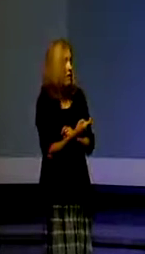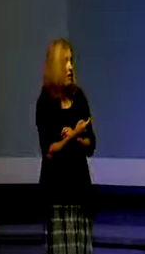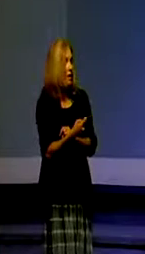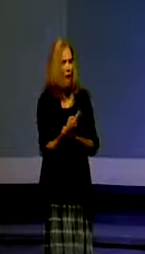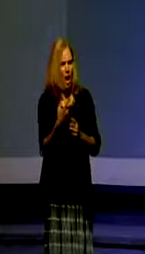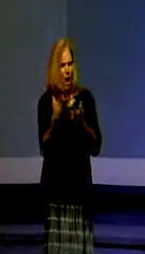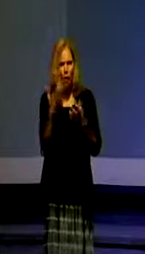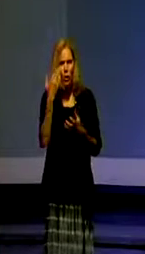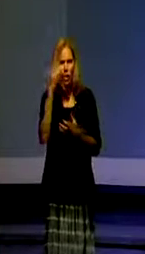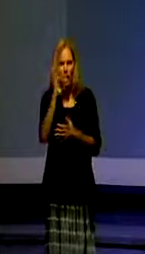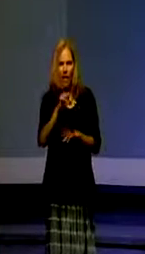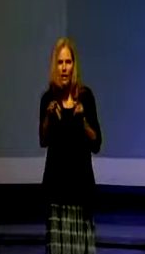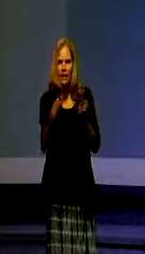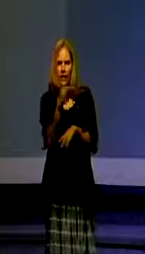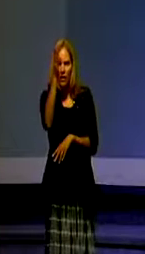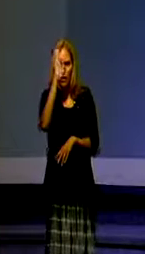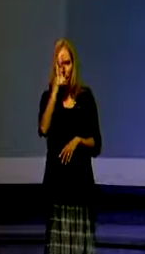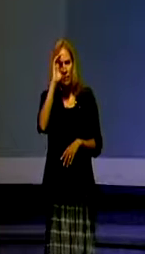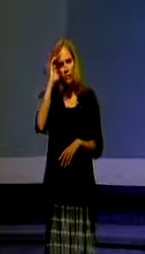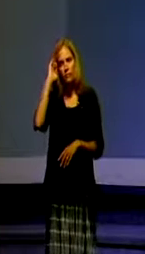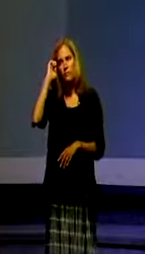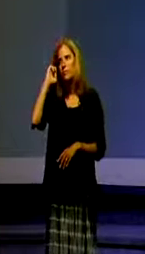want to know that kind of God."